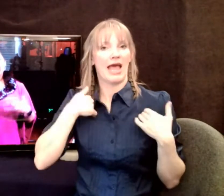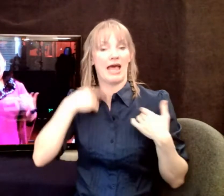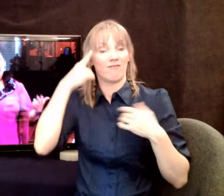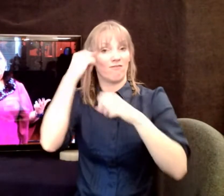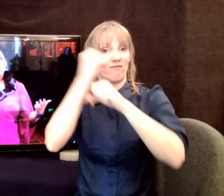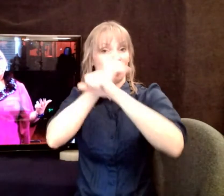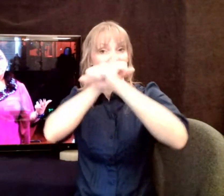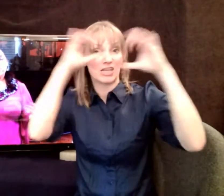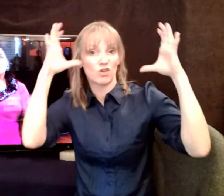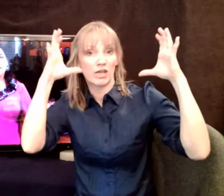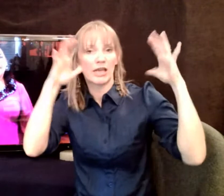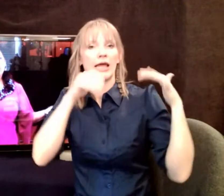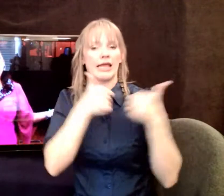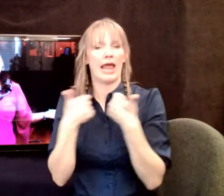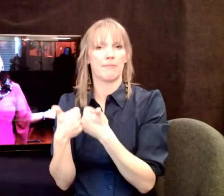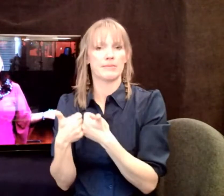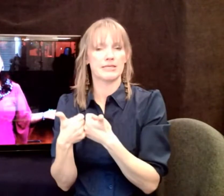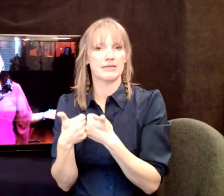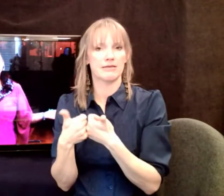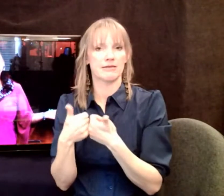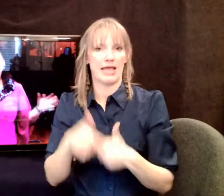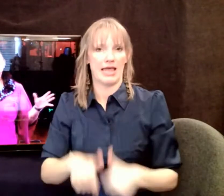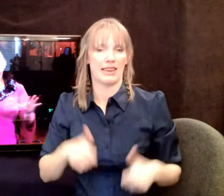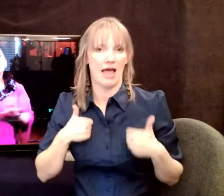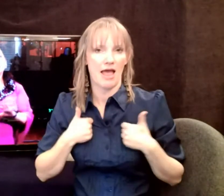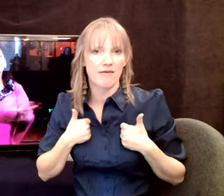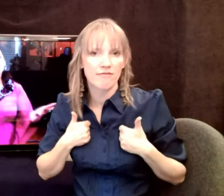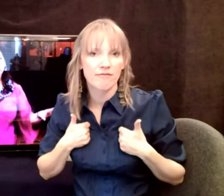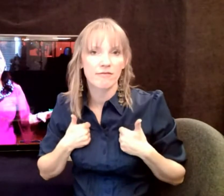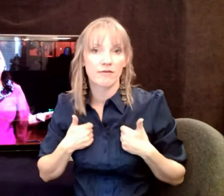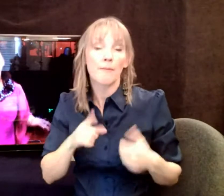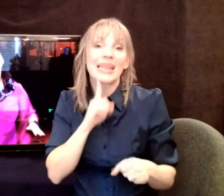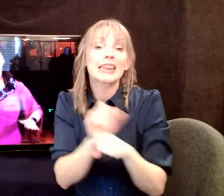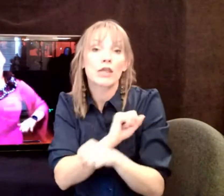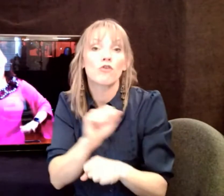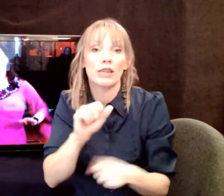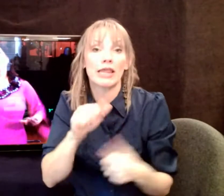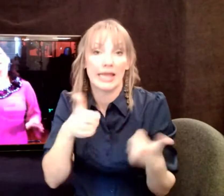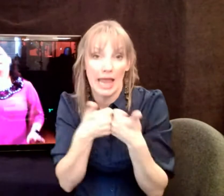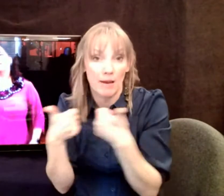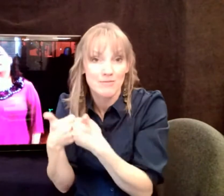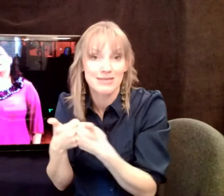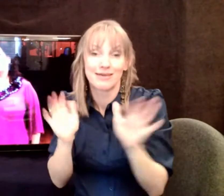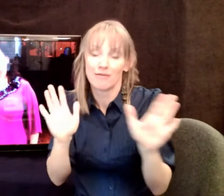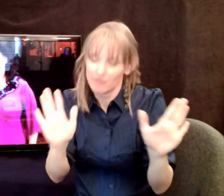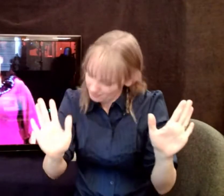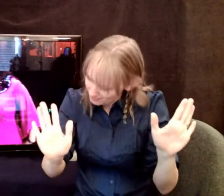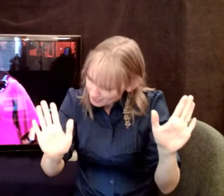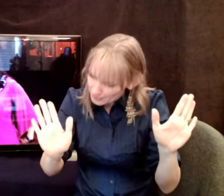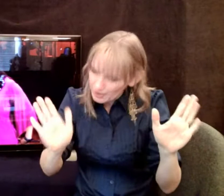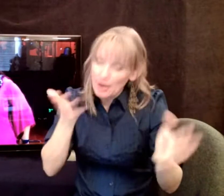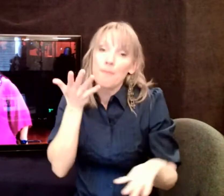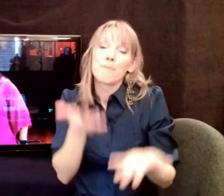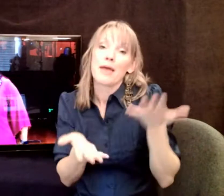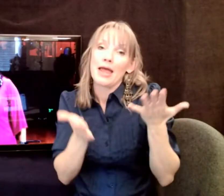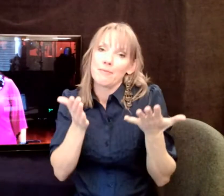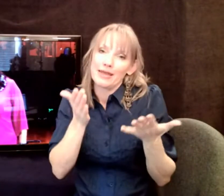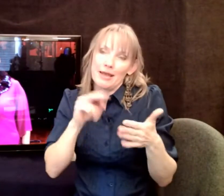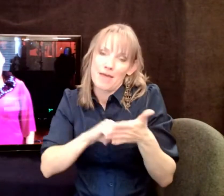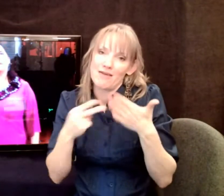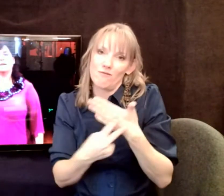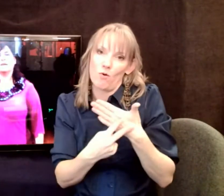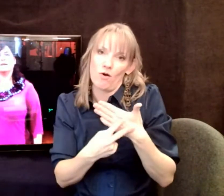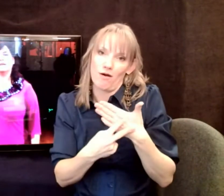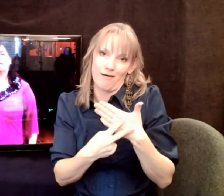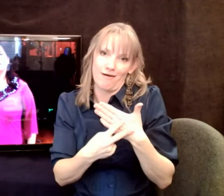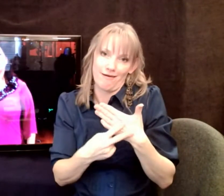the games that we play in life. And I'm talking about literally the games. Now, granted, this may have been a metaphor that was inspired deeply